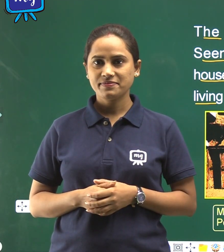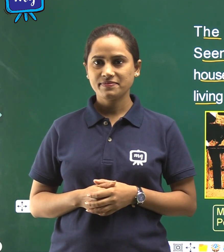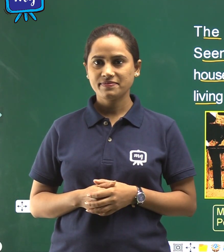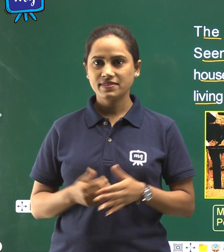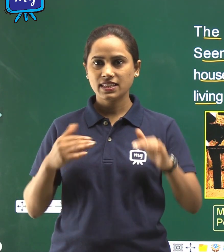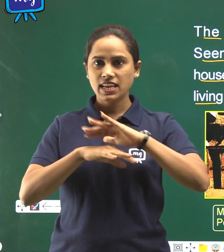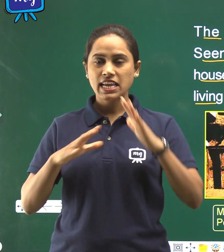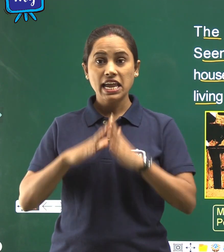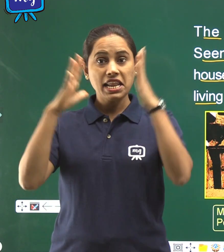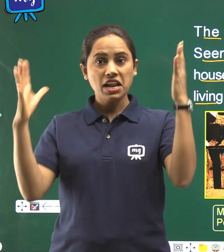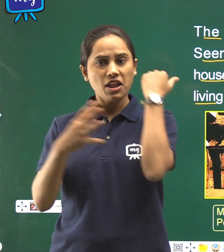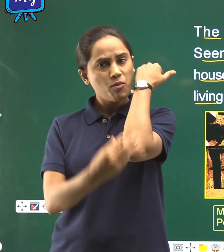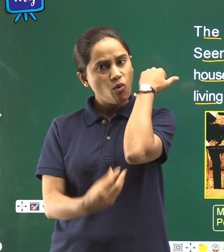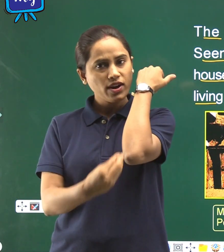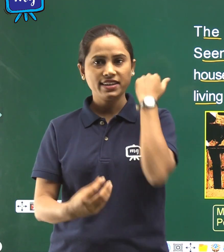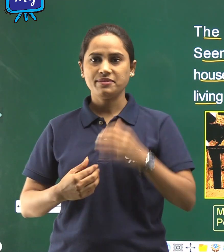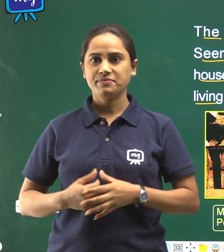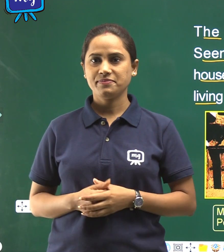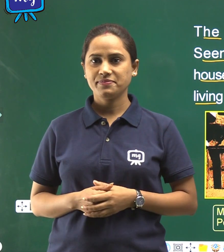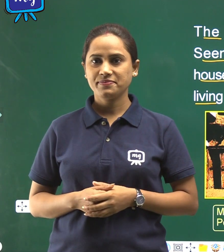in utter poverty.